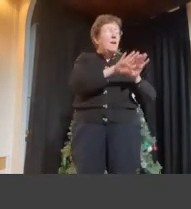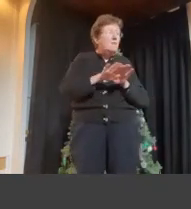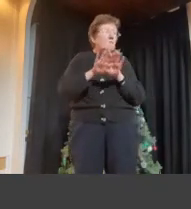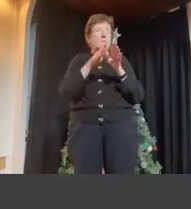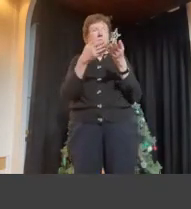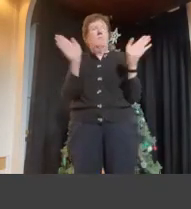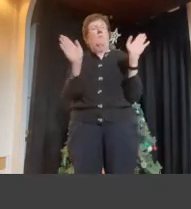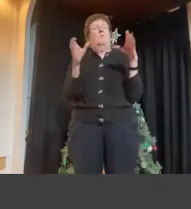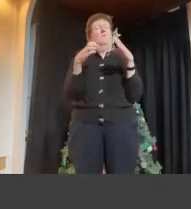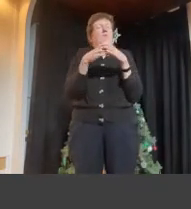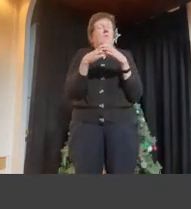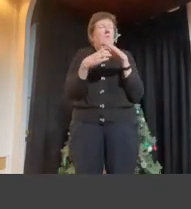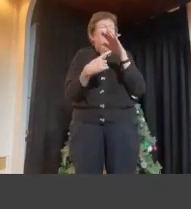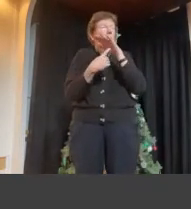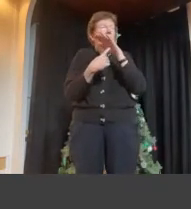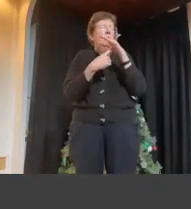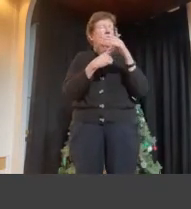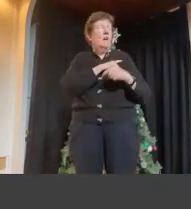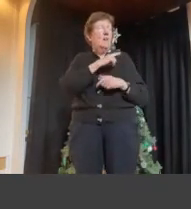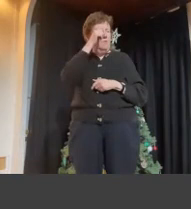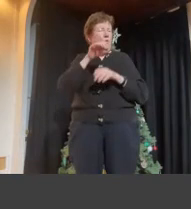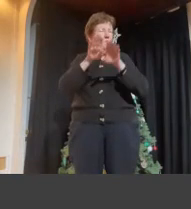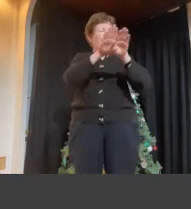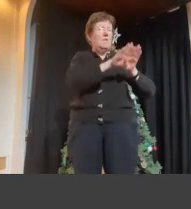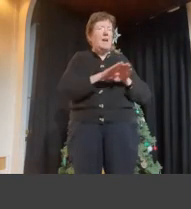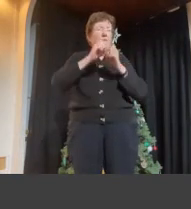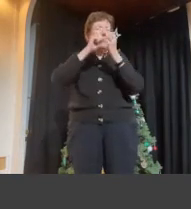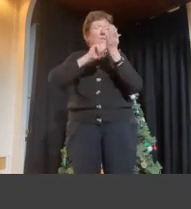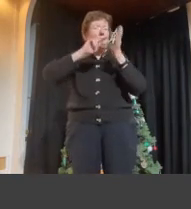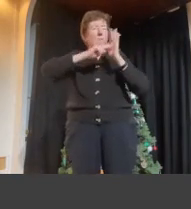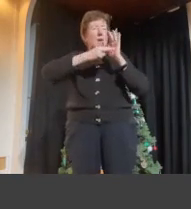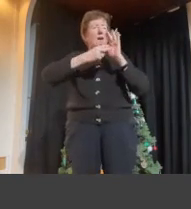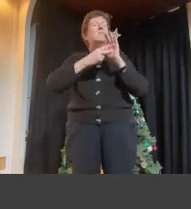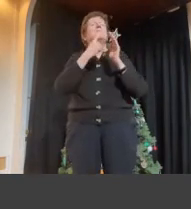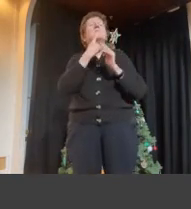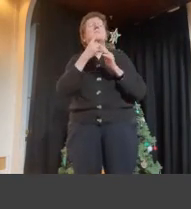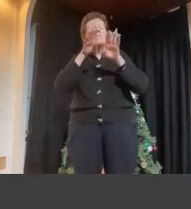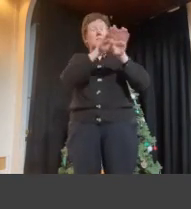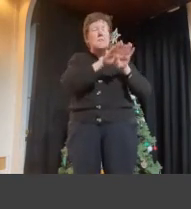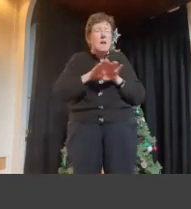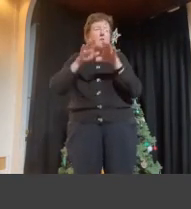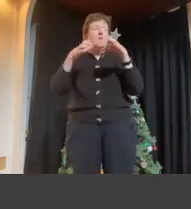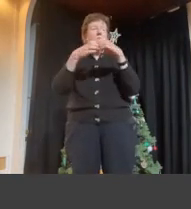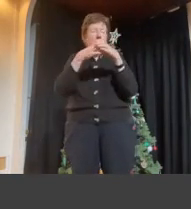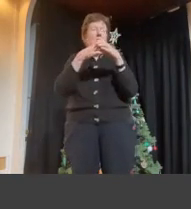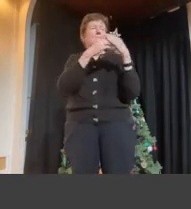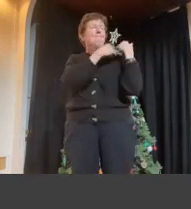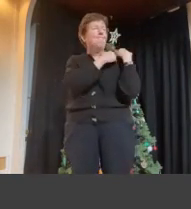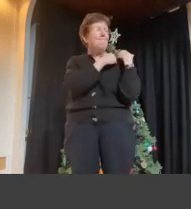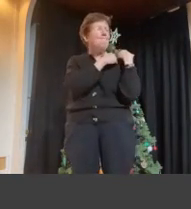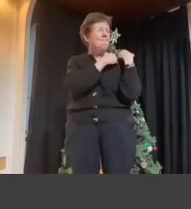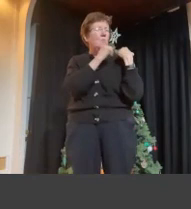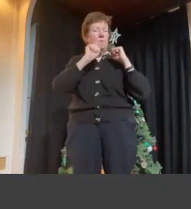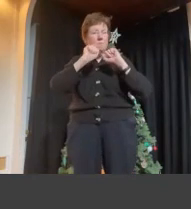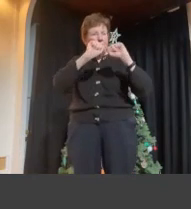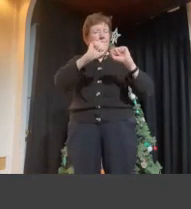education. And when it came to national public bodies, we felt it was important to speak to them because, especially in Scotland, they have